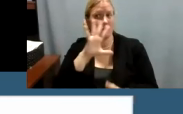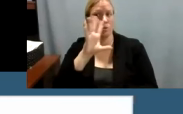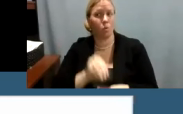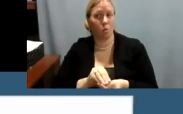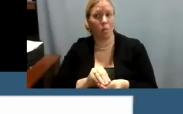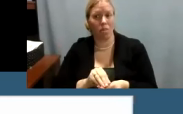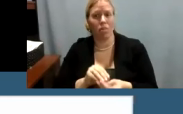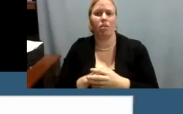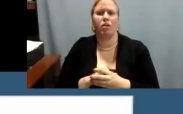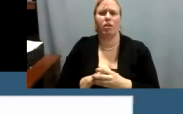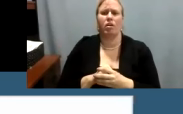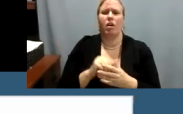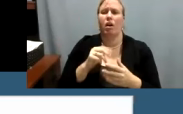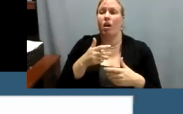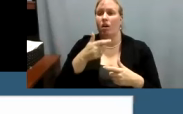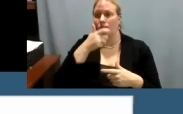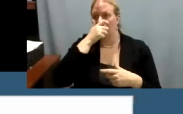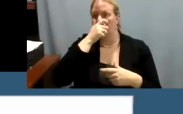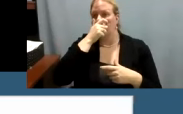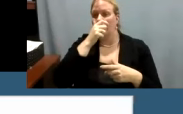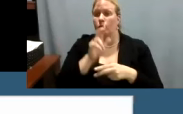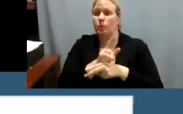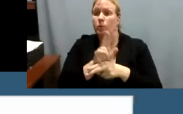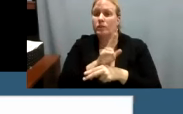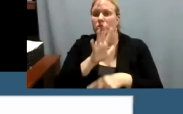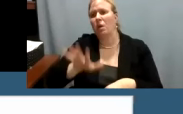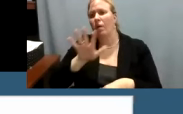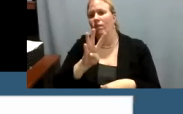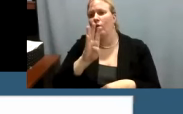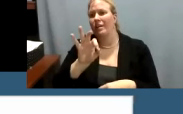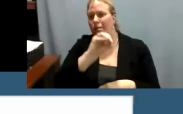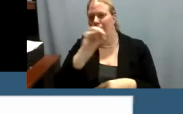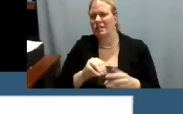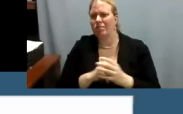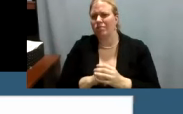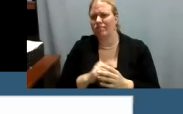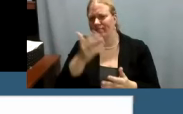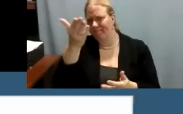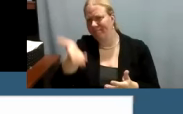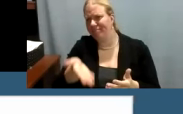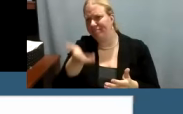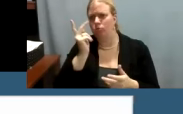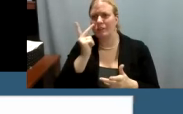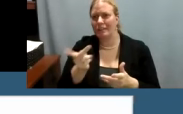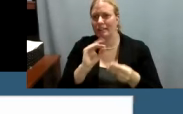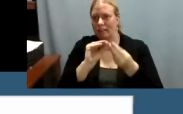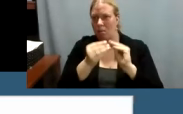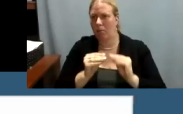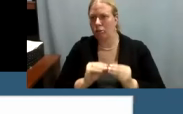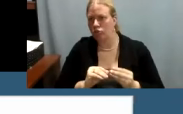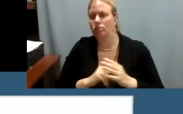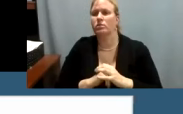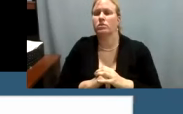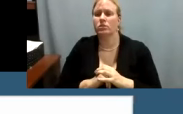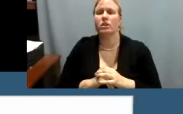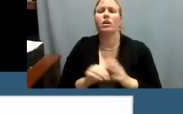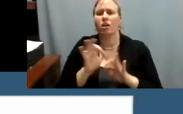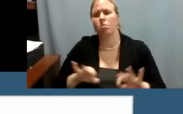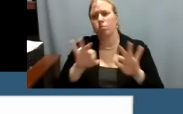and the ventilator usage about 49 percent and those are these are important indicators to really um assess